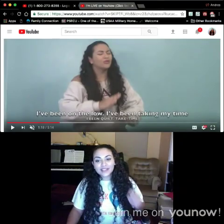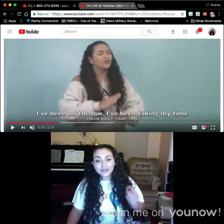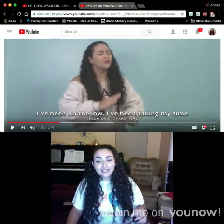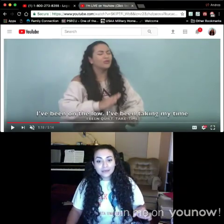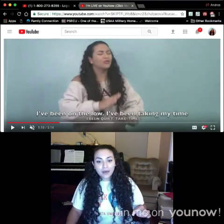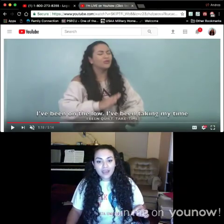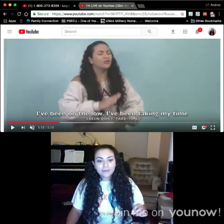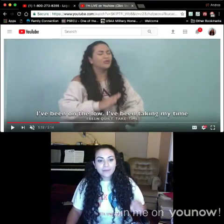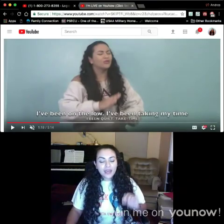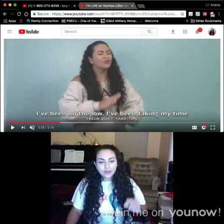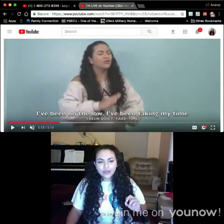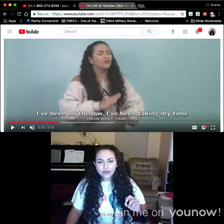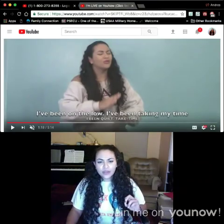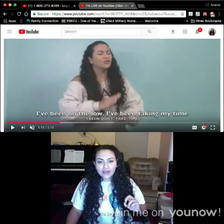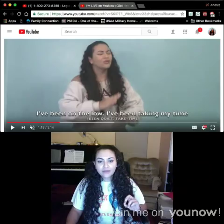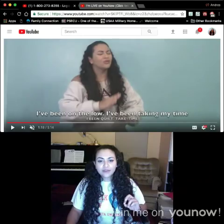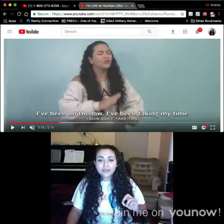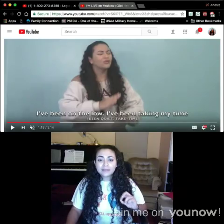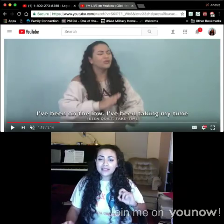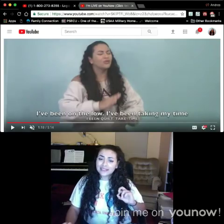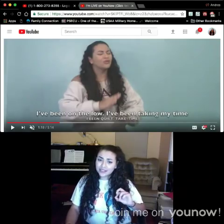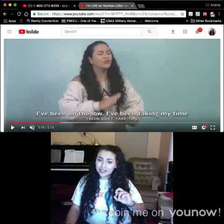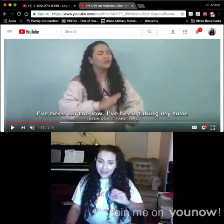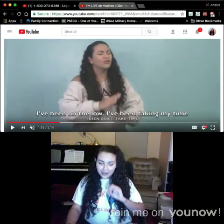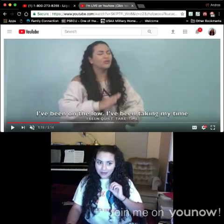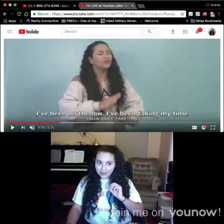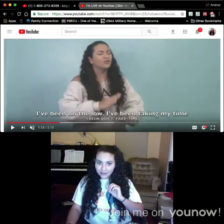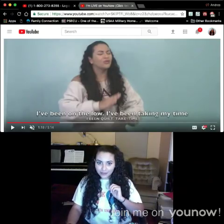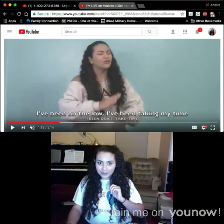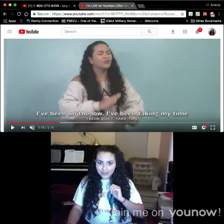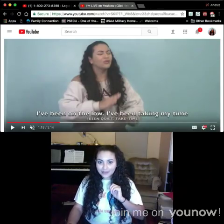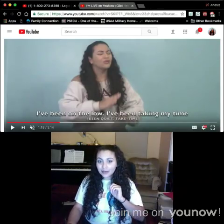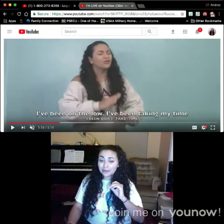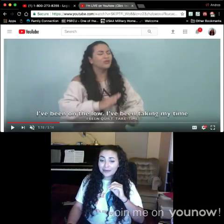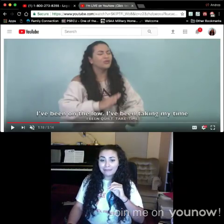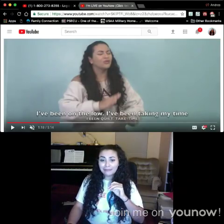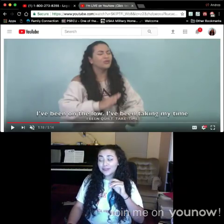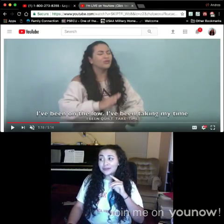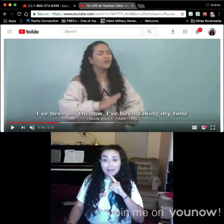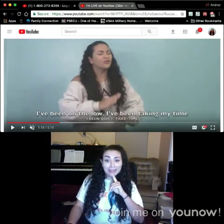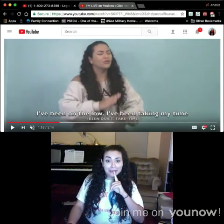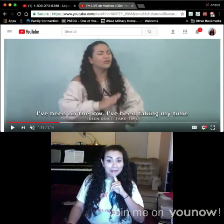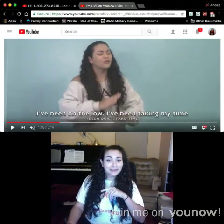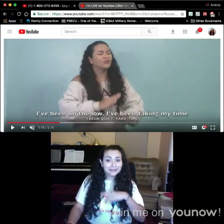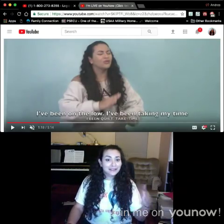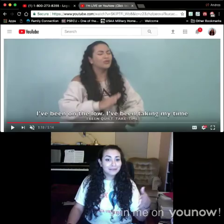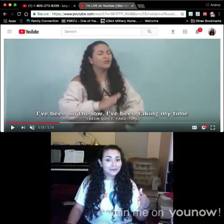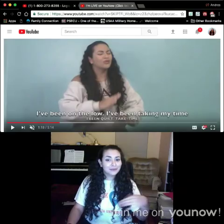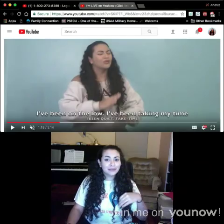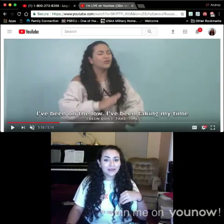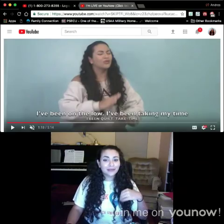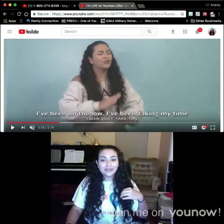Okay, so let's keep going. I don't want to go through that in full speed because it's actually kind of hard to do full speed, so I'm pretty sure that I can't do it just like